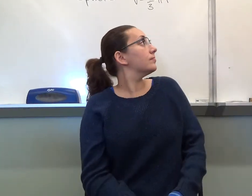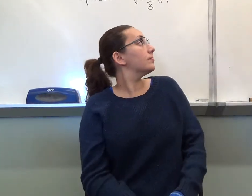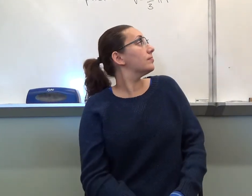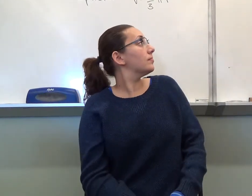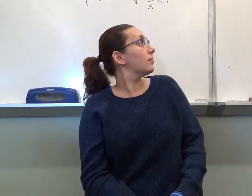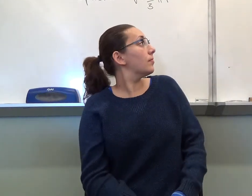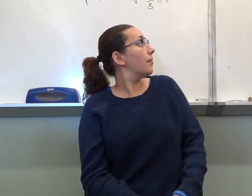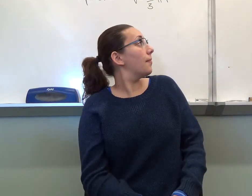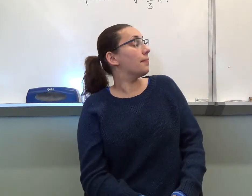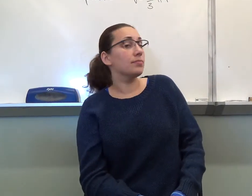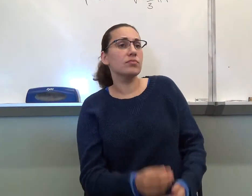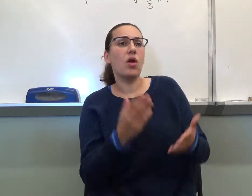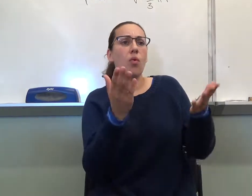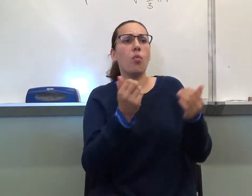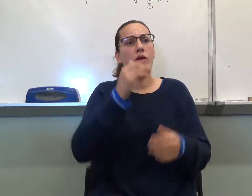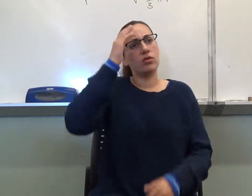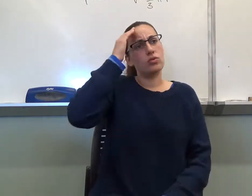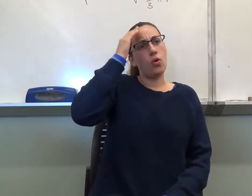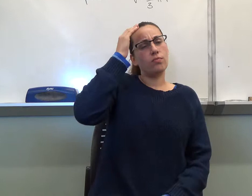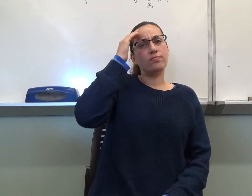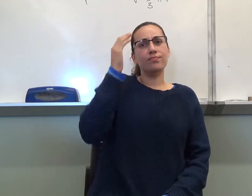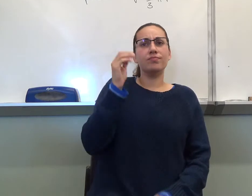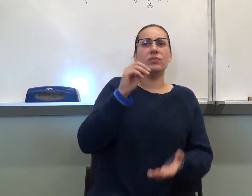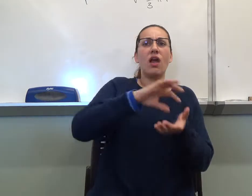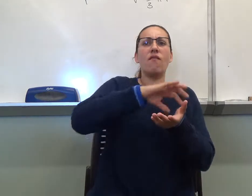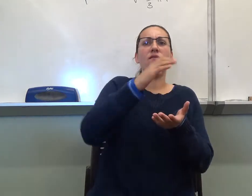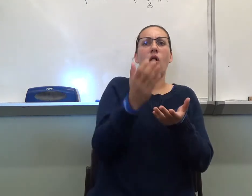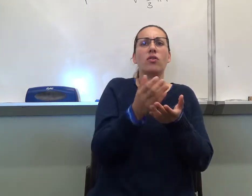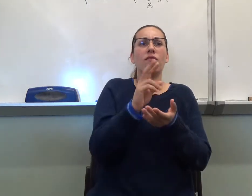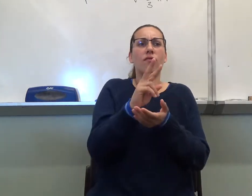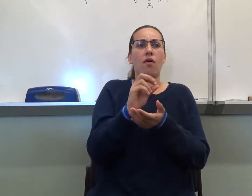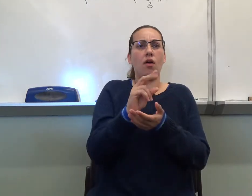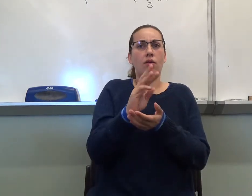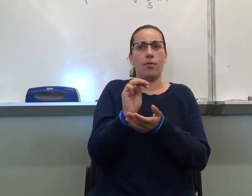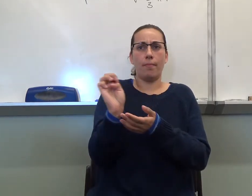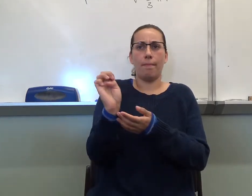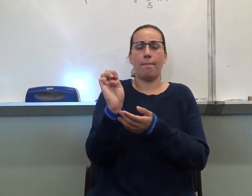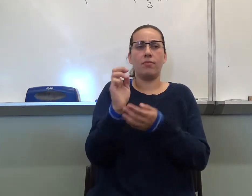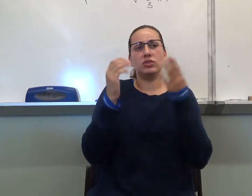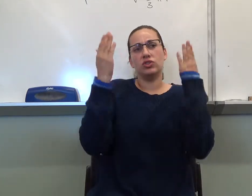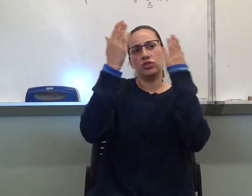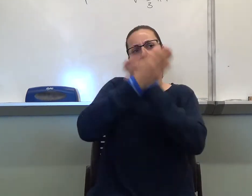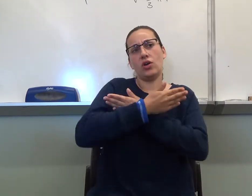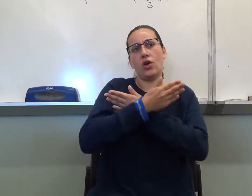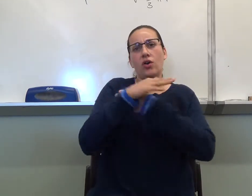And what they want to know is what's the volume of the shaded area, which is everything but the cylinder.